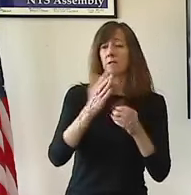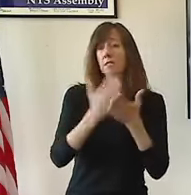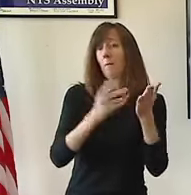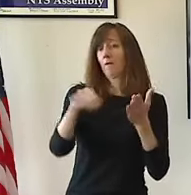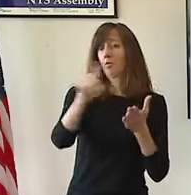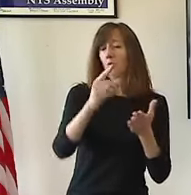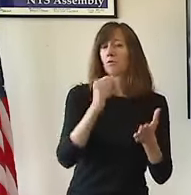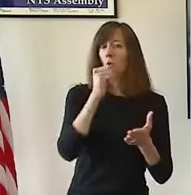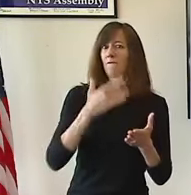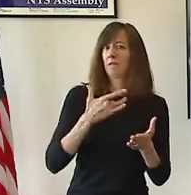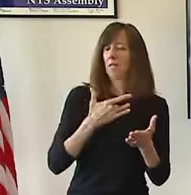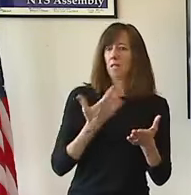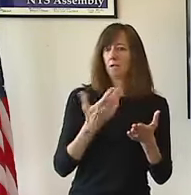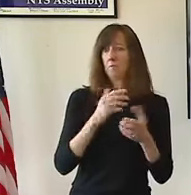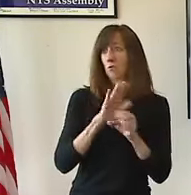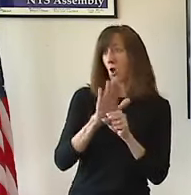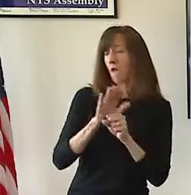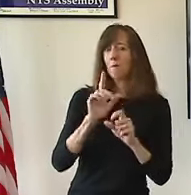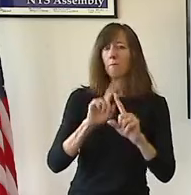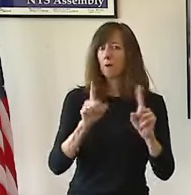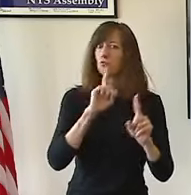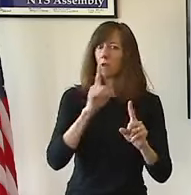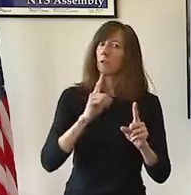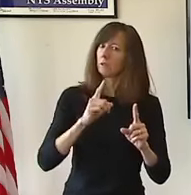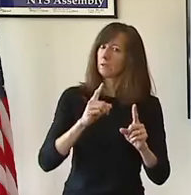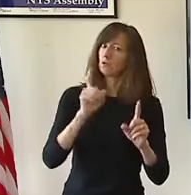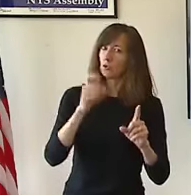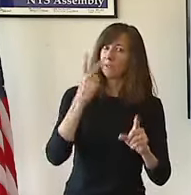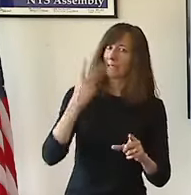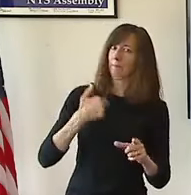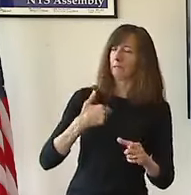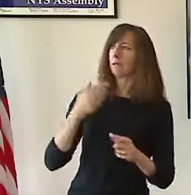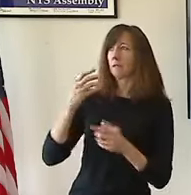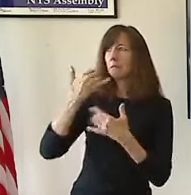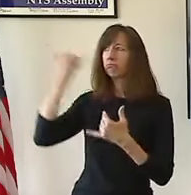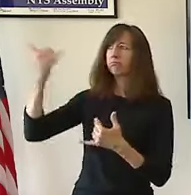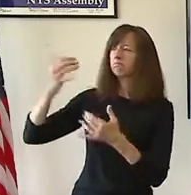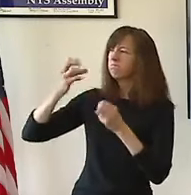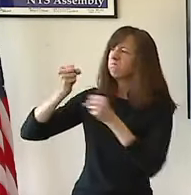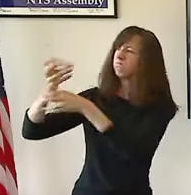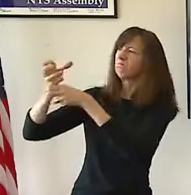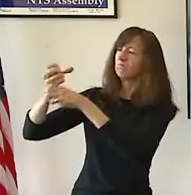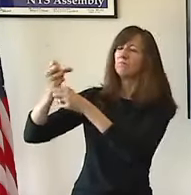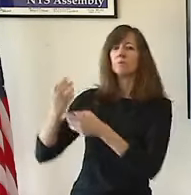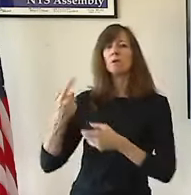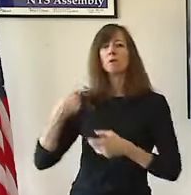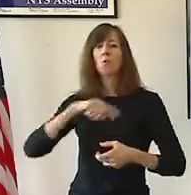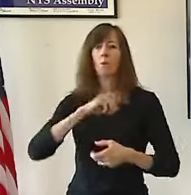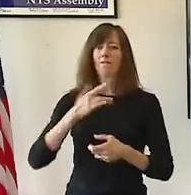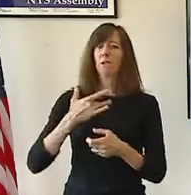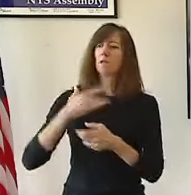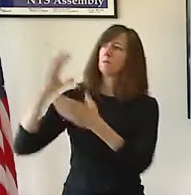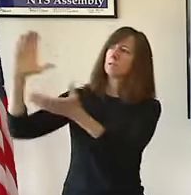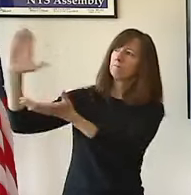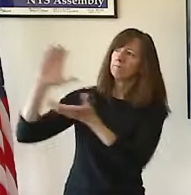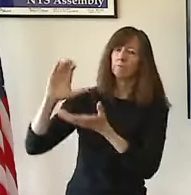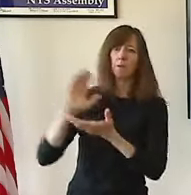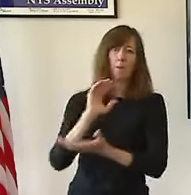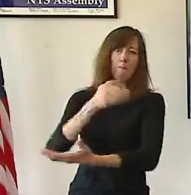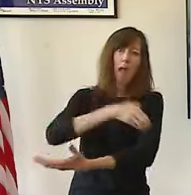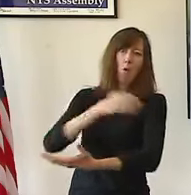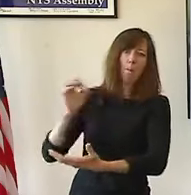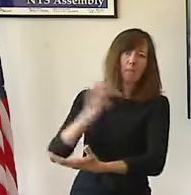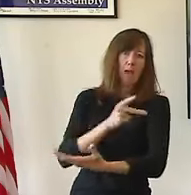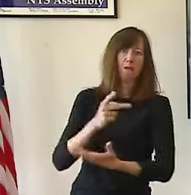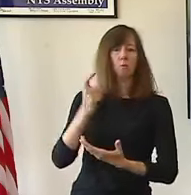that, we can, as counties and regions, make some of these decisions within certain protocols. So using that metric and